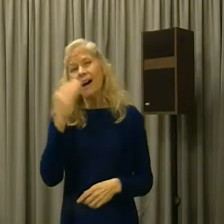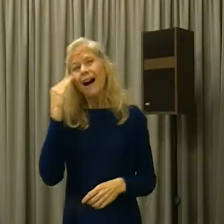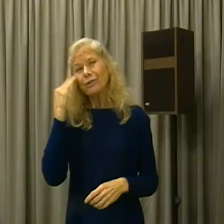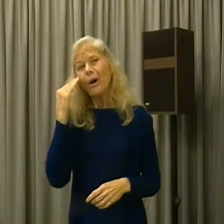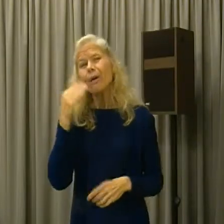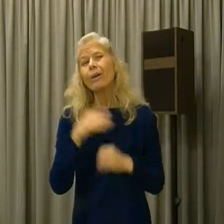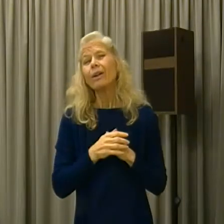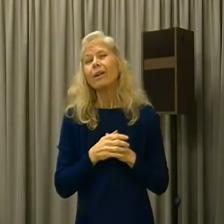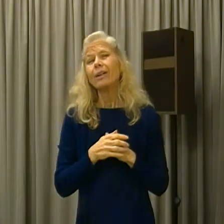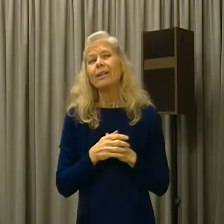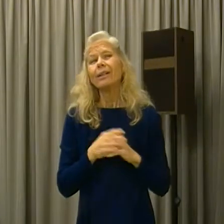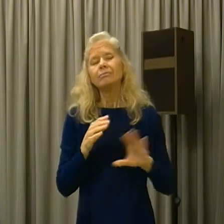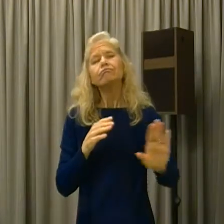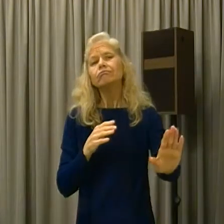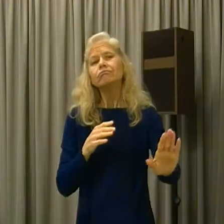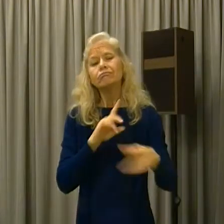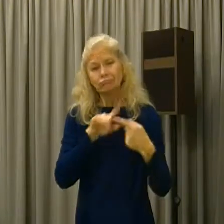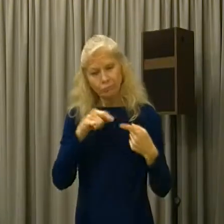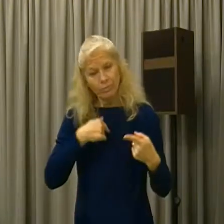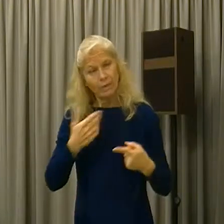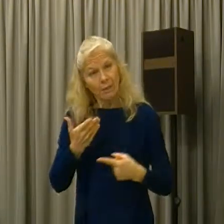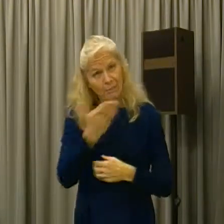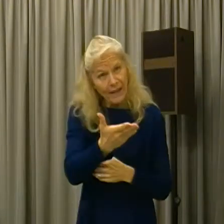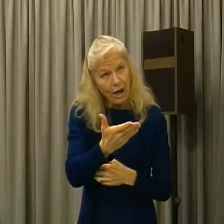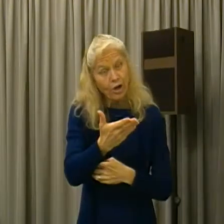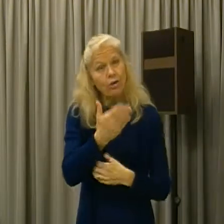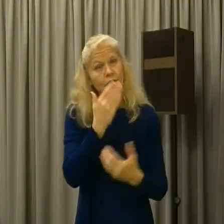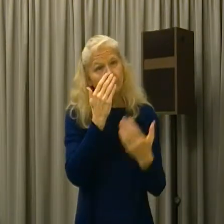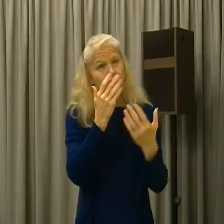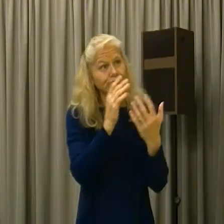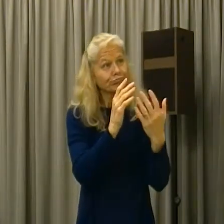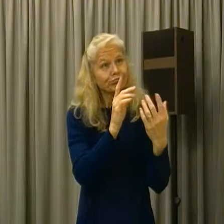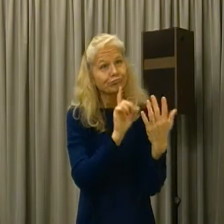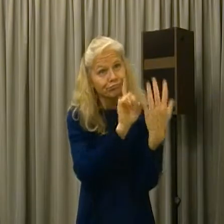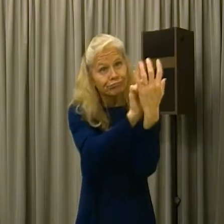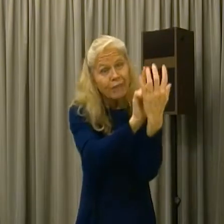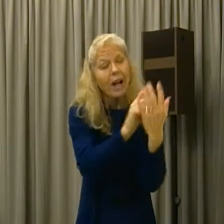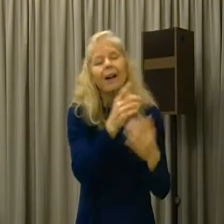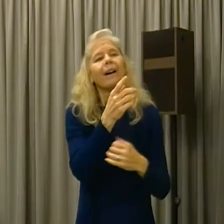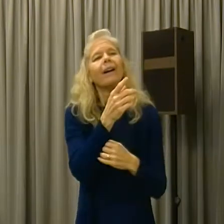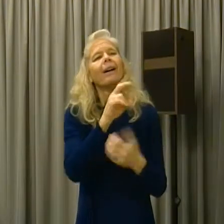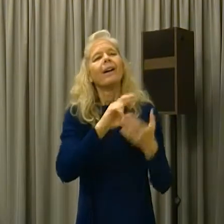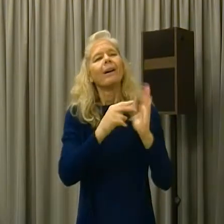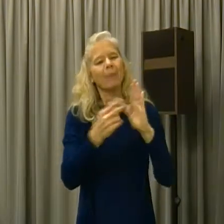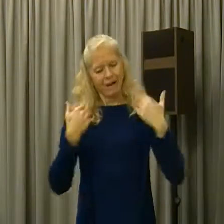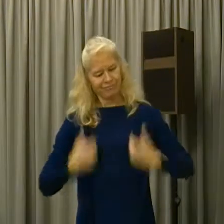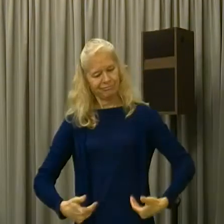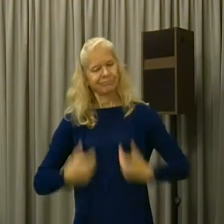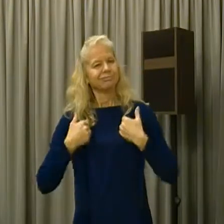other words, to punish disobedience in the church. You see, back then, he had apostolic authority.